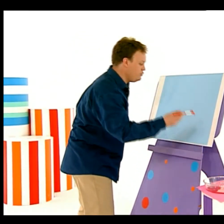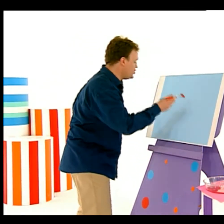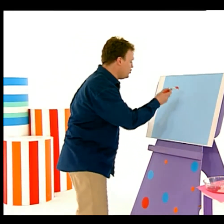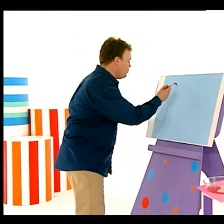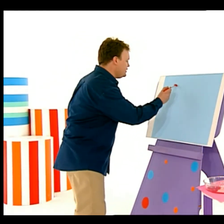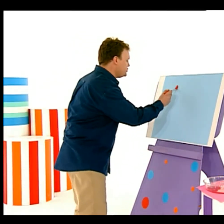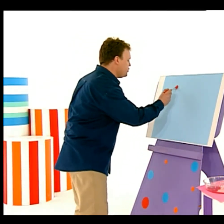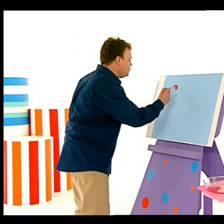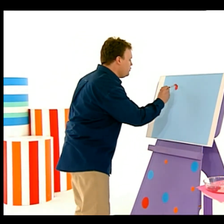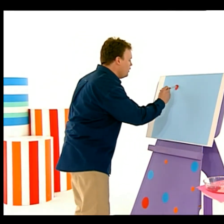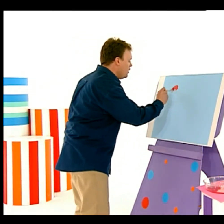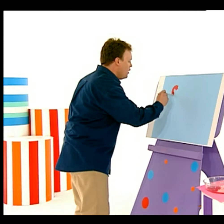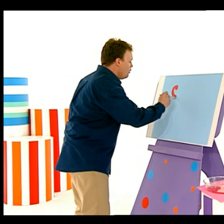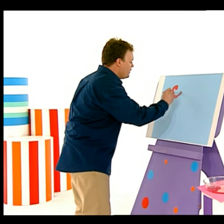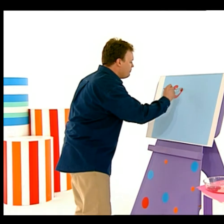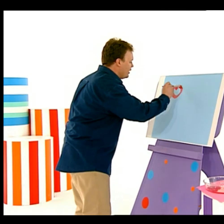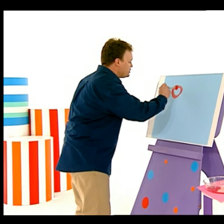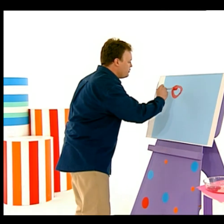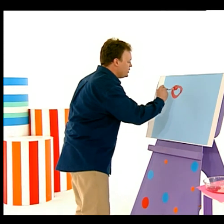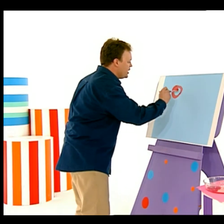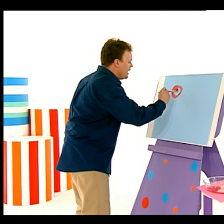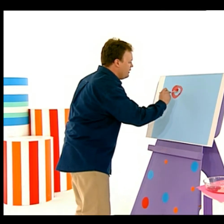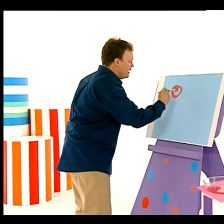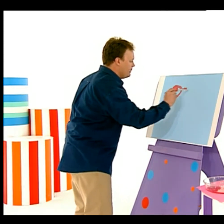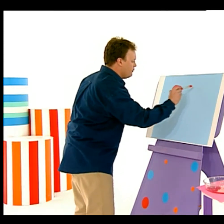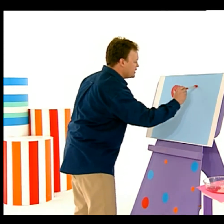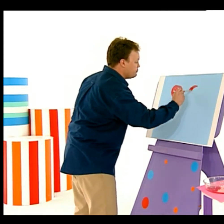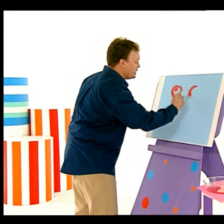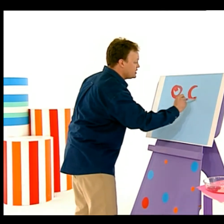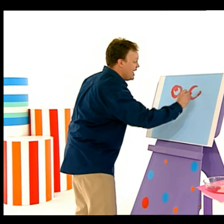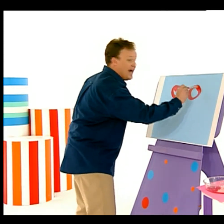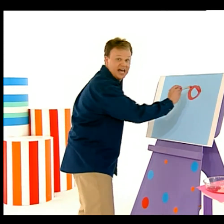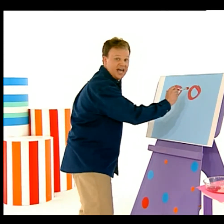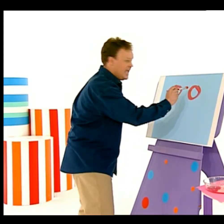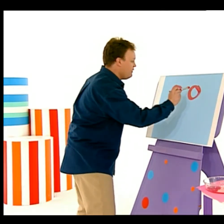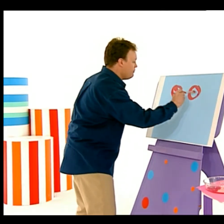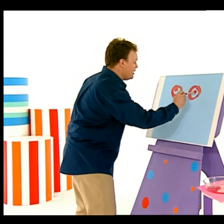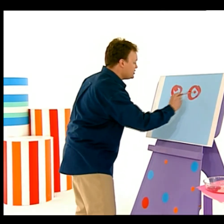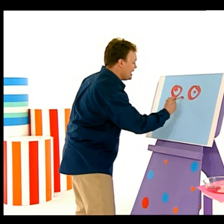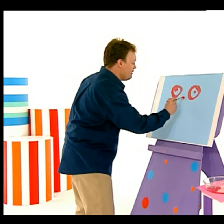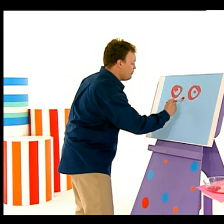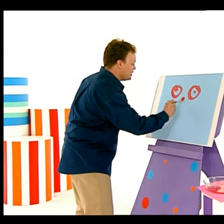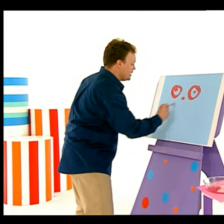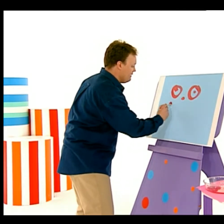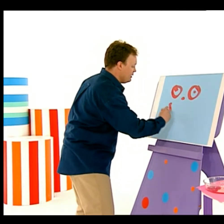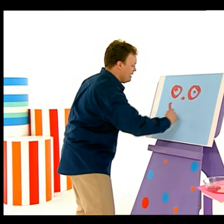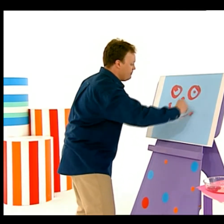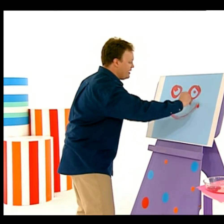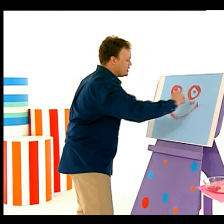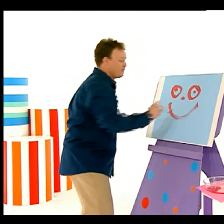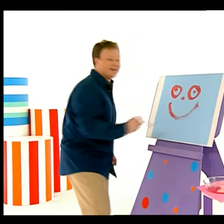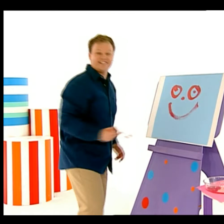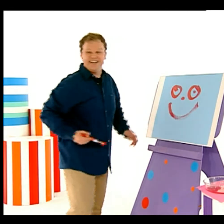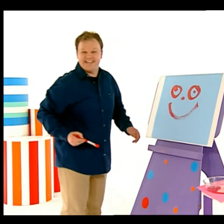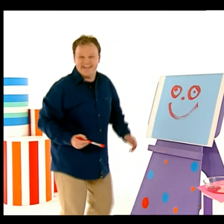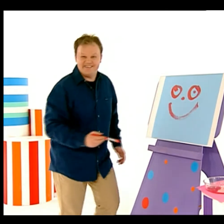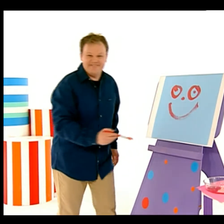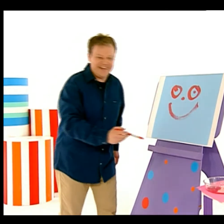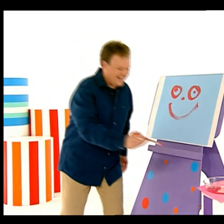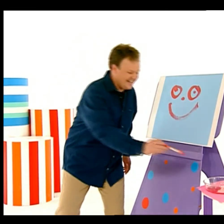do it too? With a brush, brush here and a brush, brush there. Here a brush, there a brush, everywhere a brush, brush. Look at me and